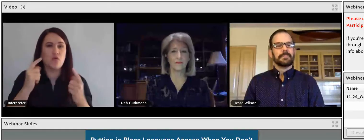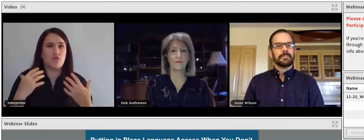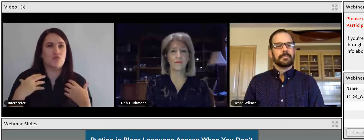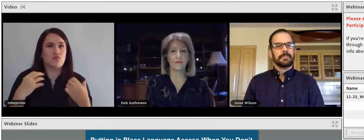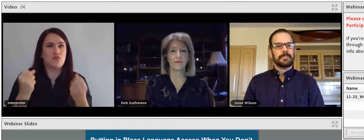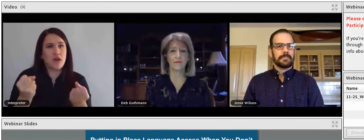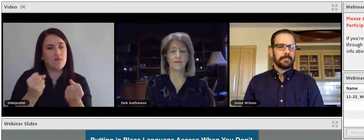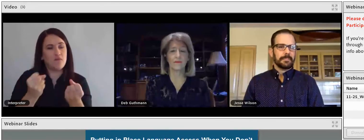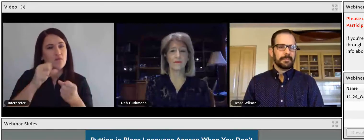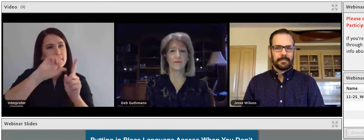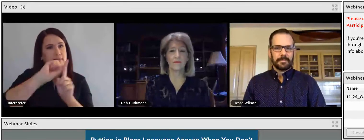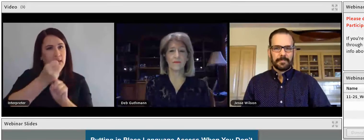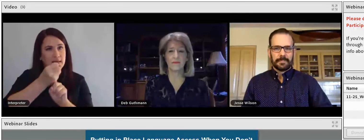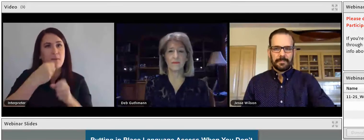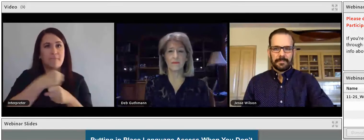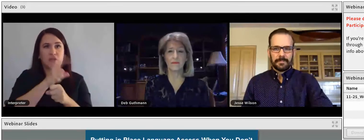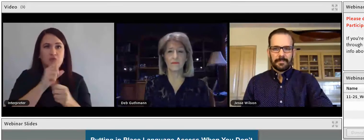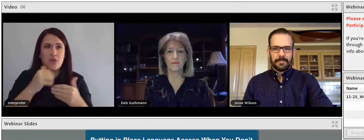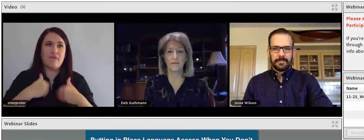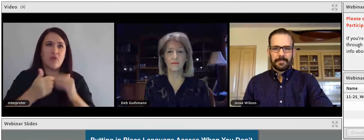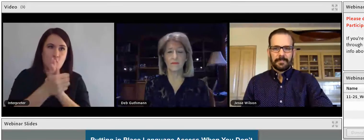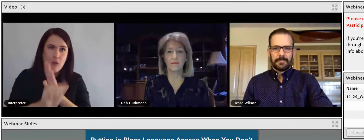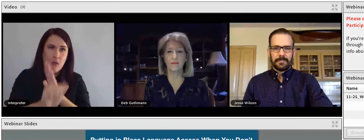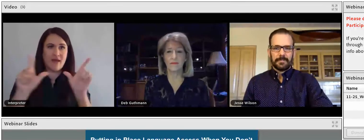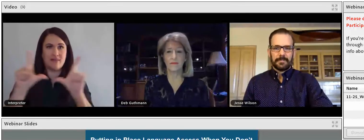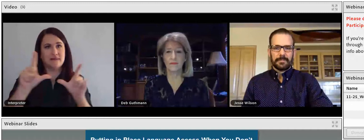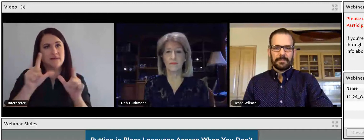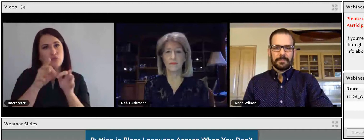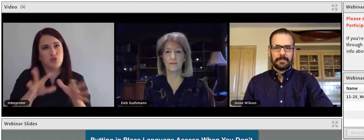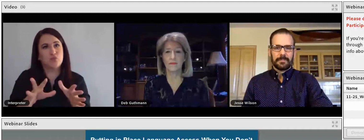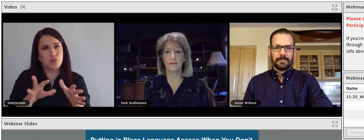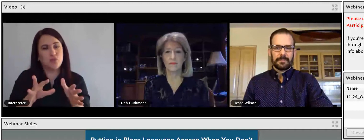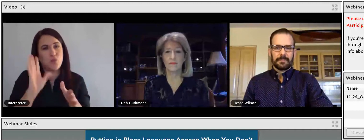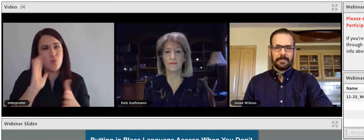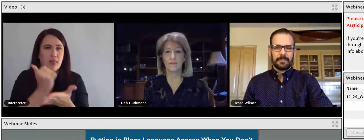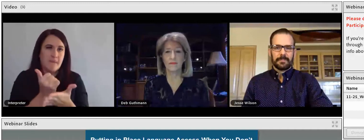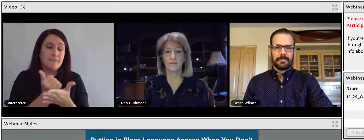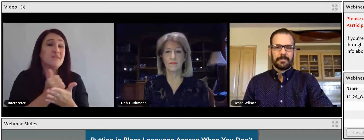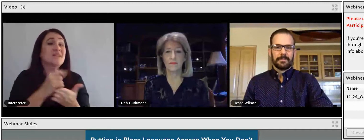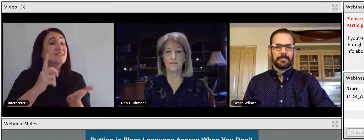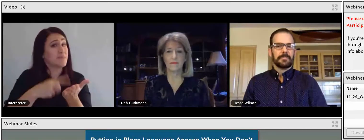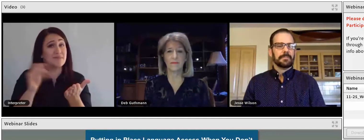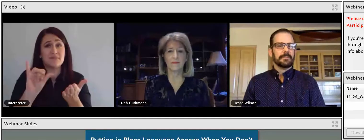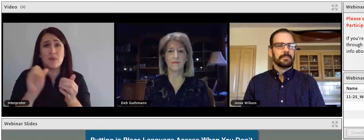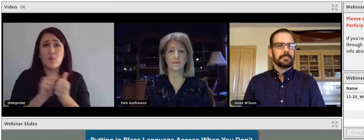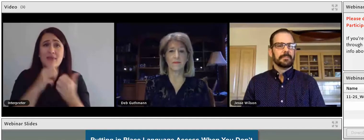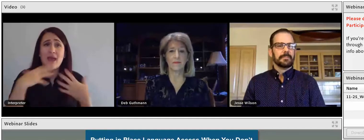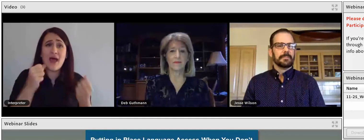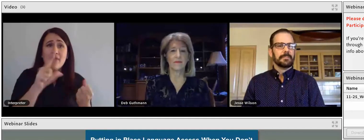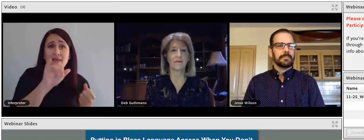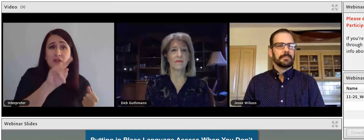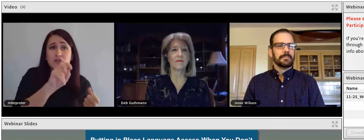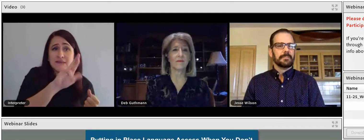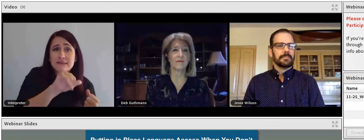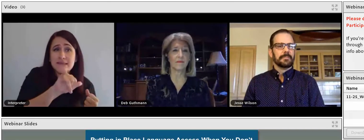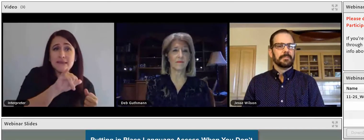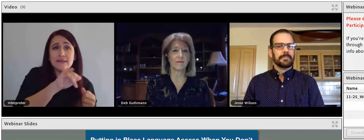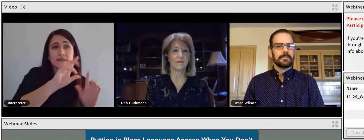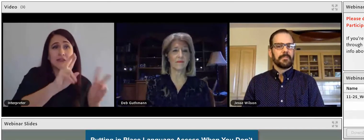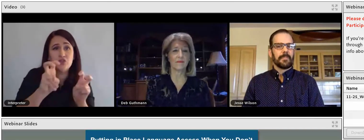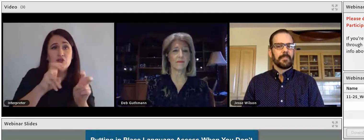sure that you have a qualified licensed interpreter will help with that. And sometimes, just like we have health literacy issues, we also